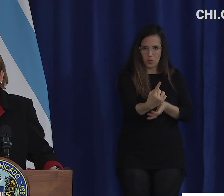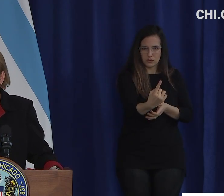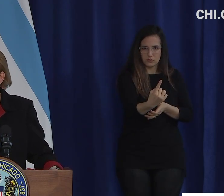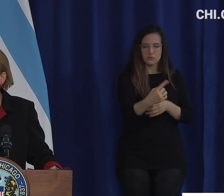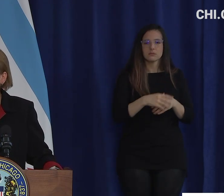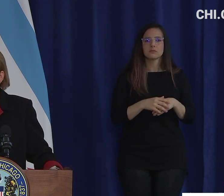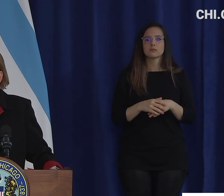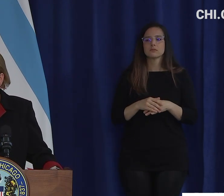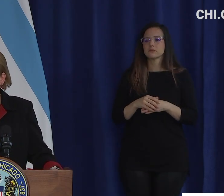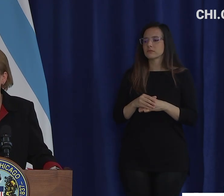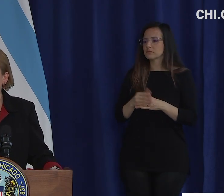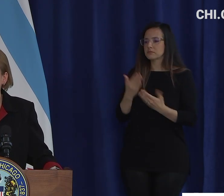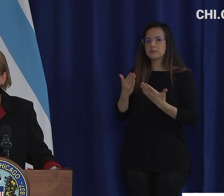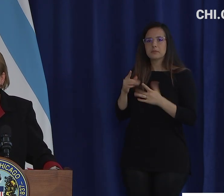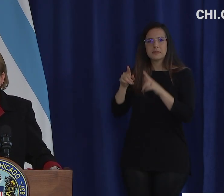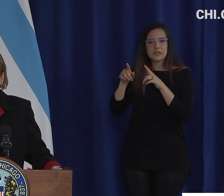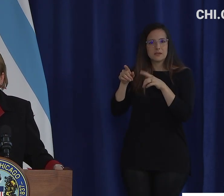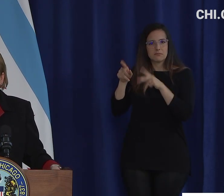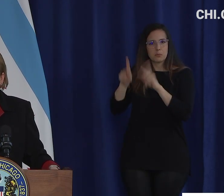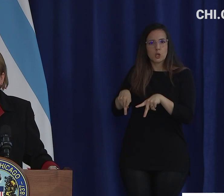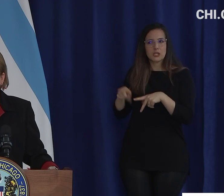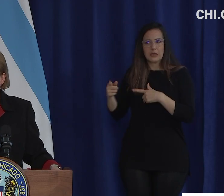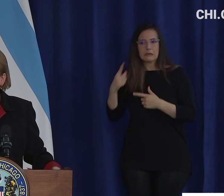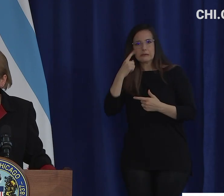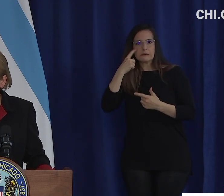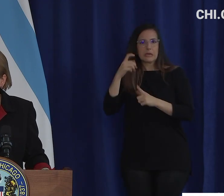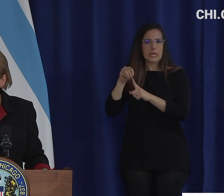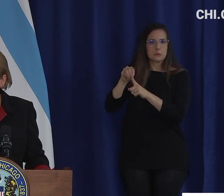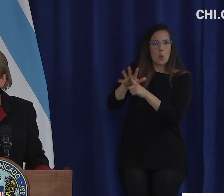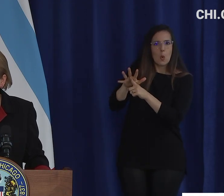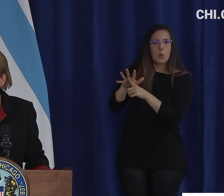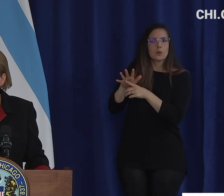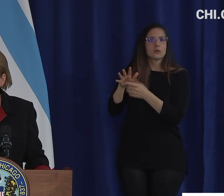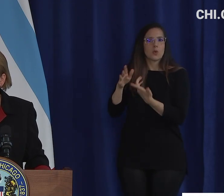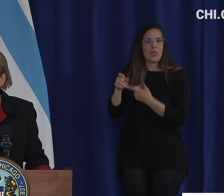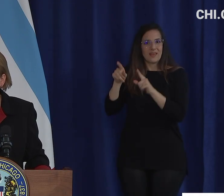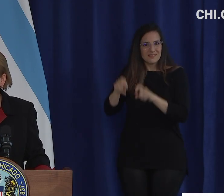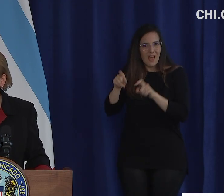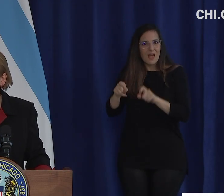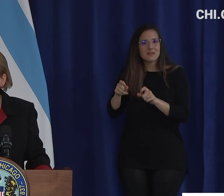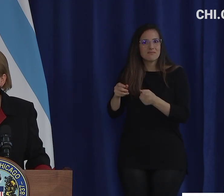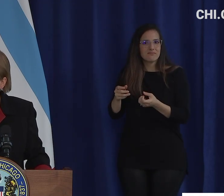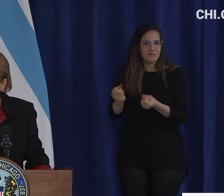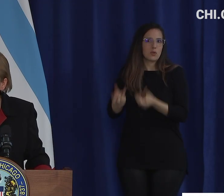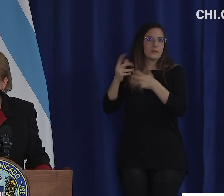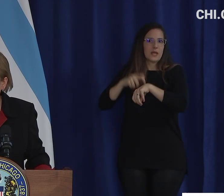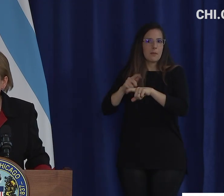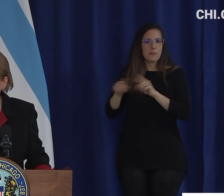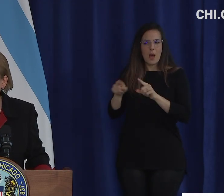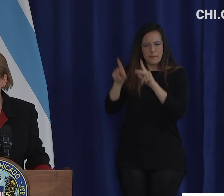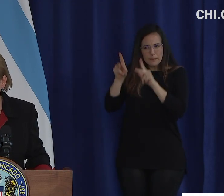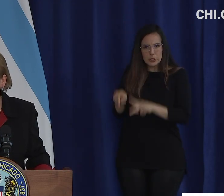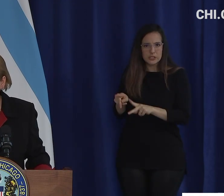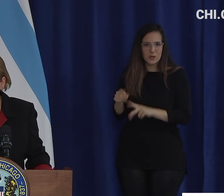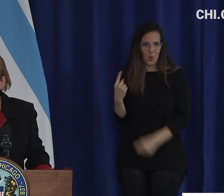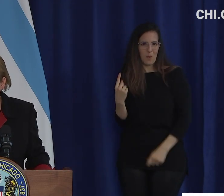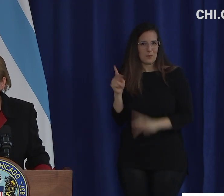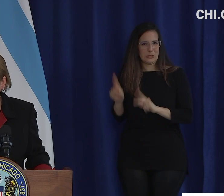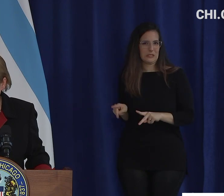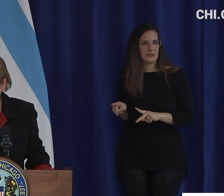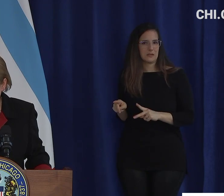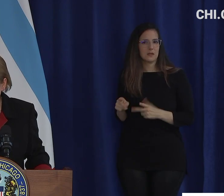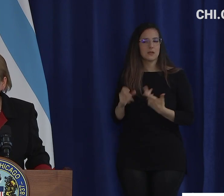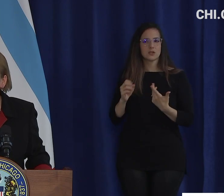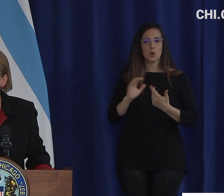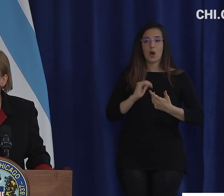get tested multiple times, they count once. So the person positivity would be what we would use there. And our person positivity is over 6%